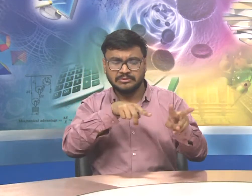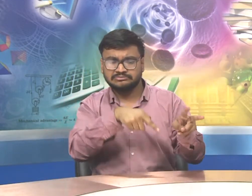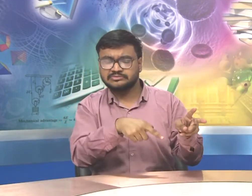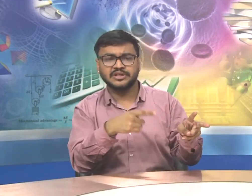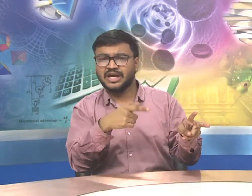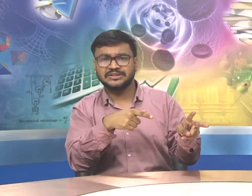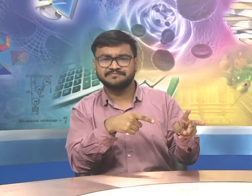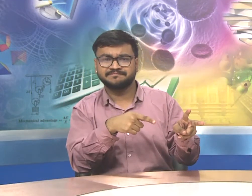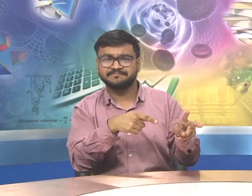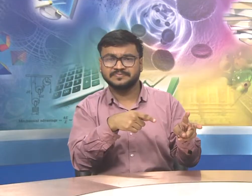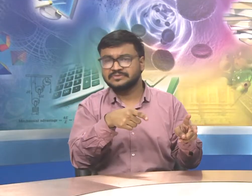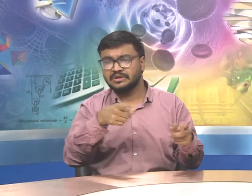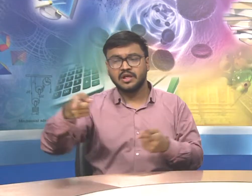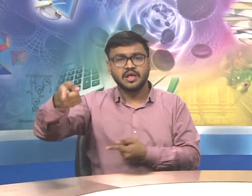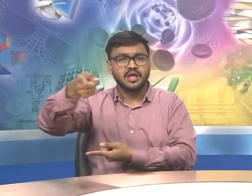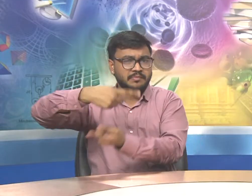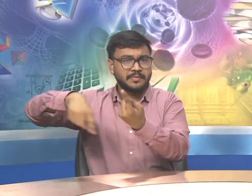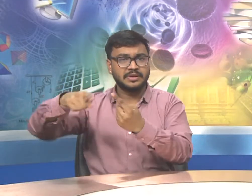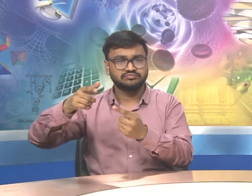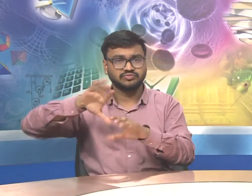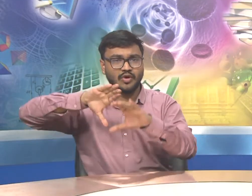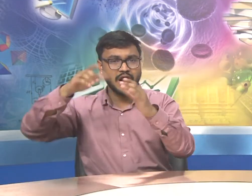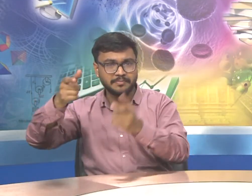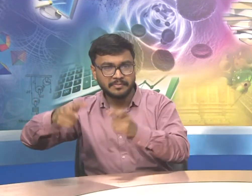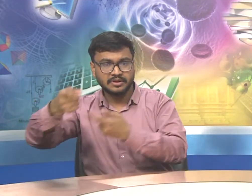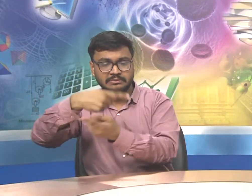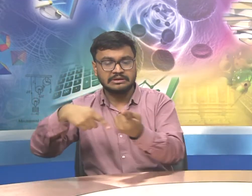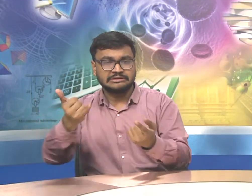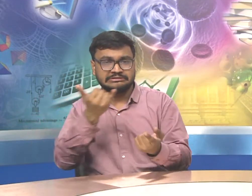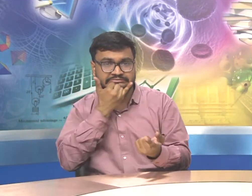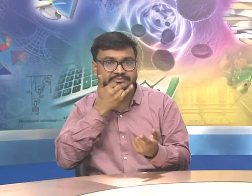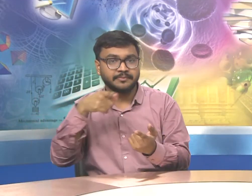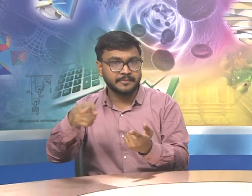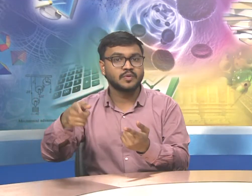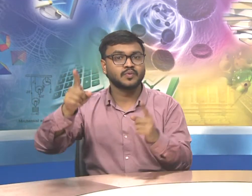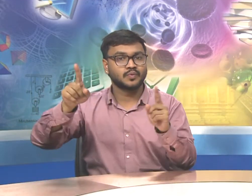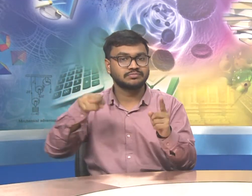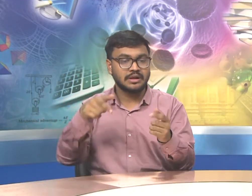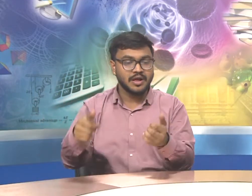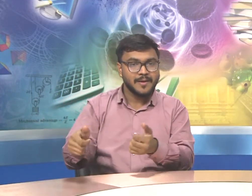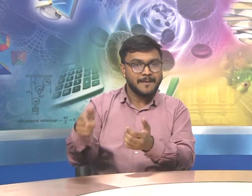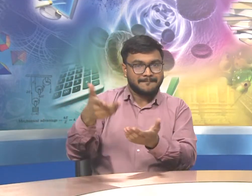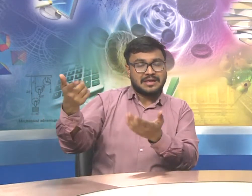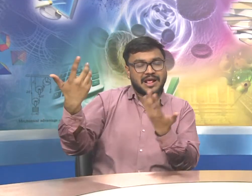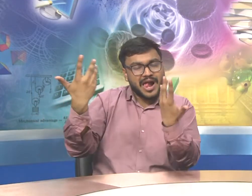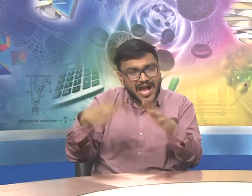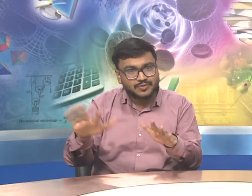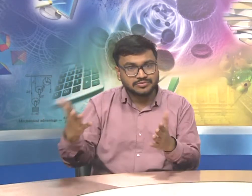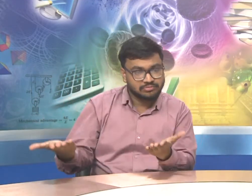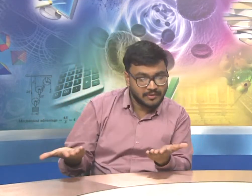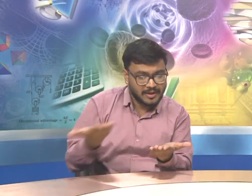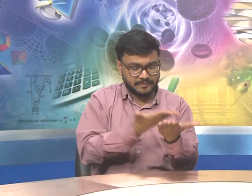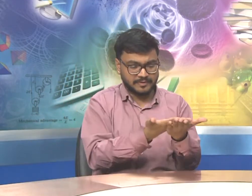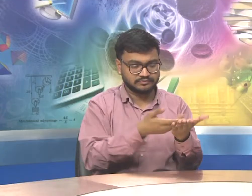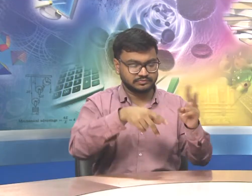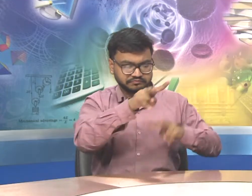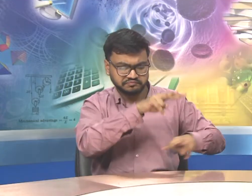If the Supreme Court discovers that there are some new facts or evidence, or it